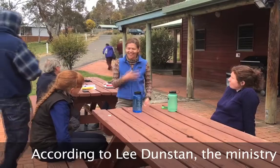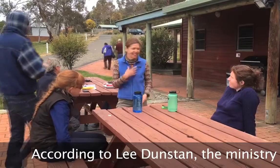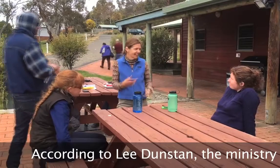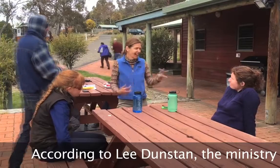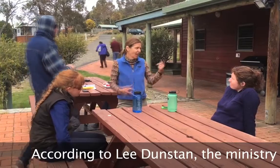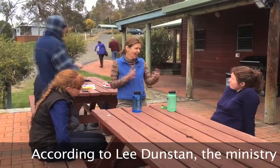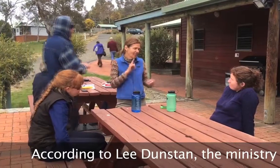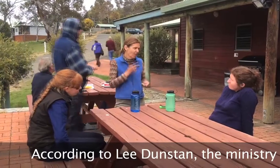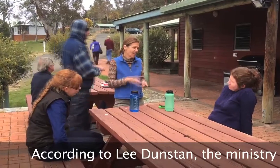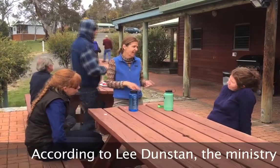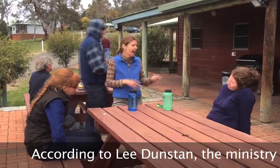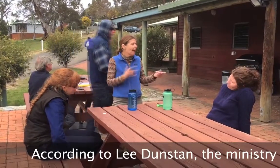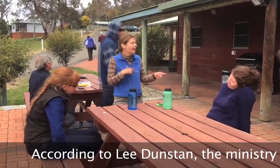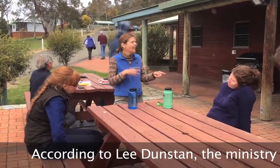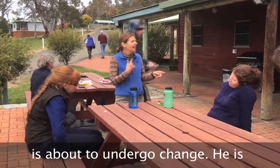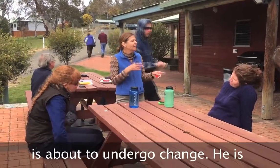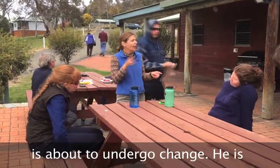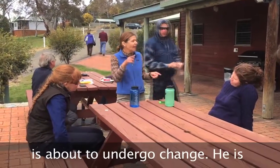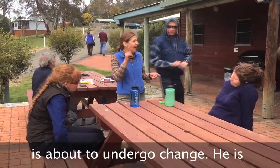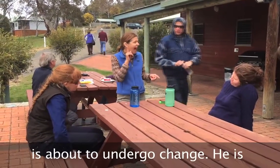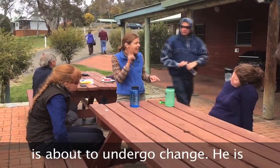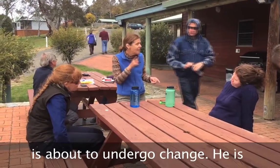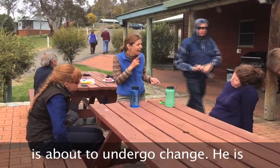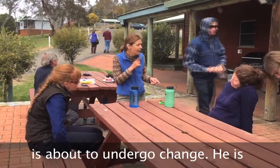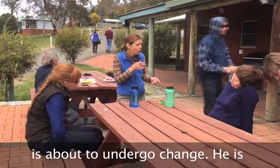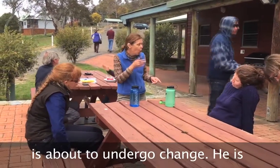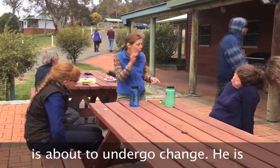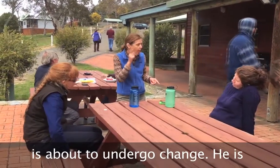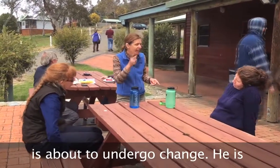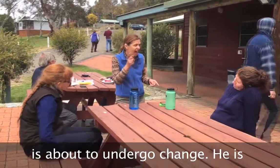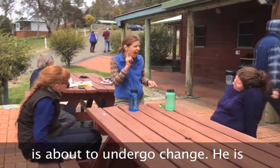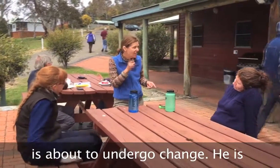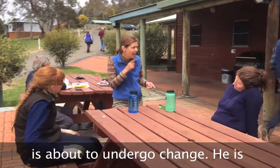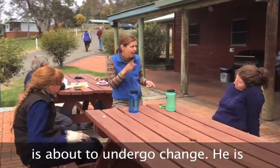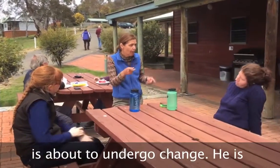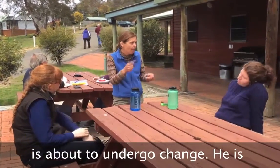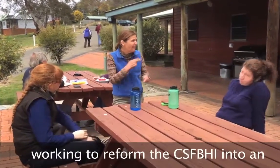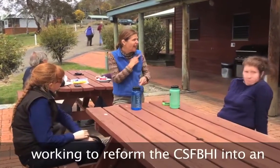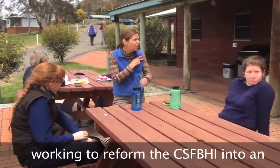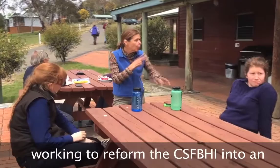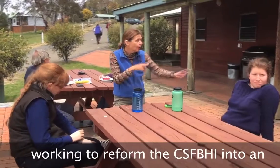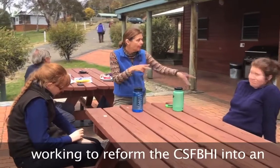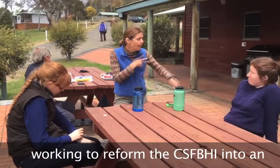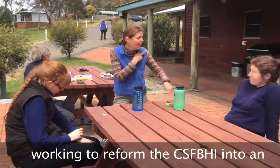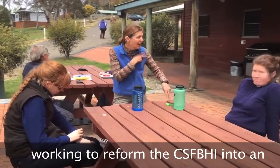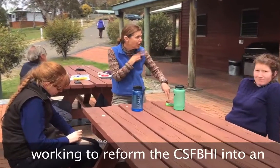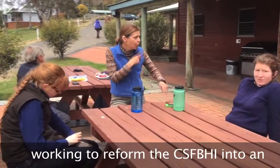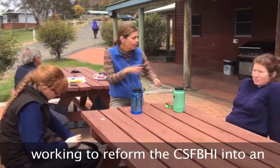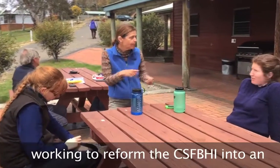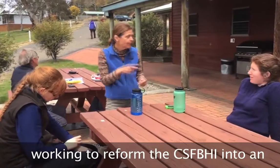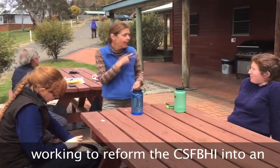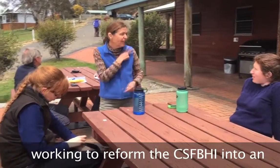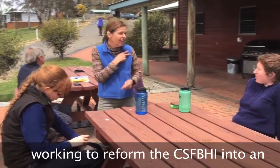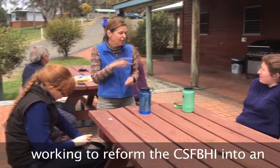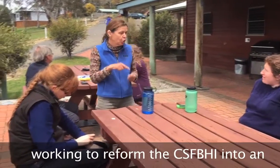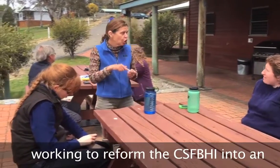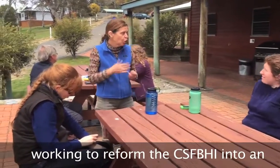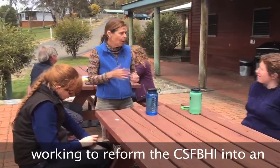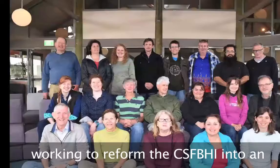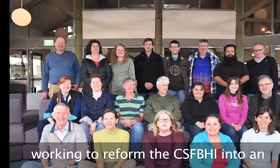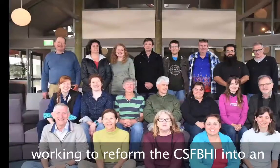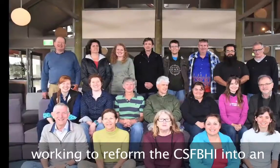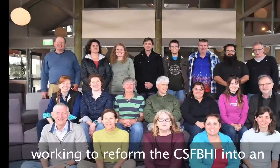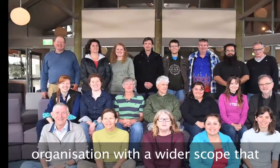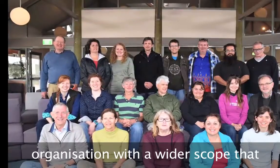According to Lee Dunstan, the ministry is about to undergo change. He is working to reform the